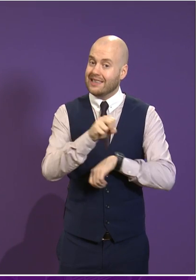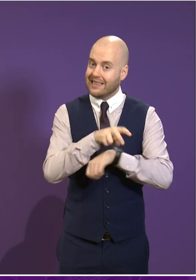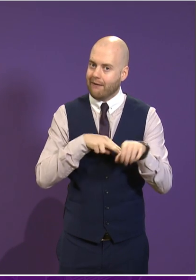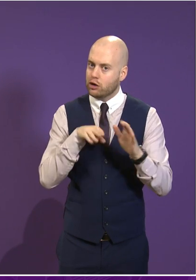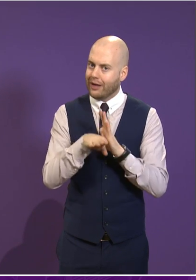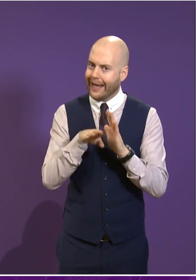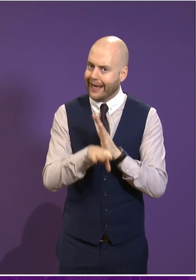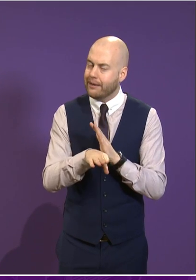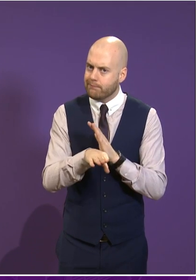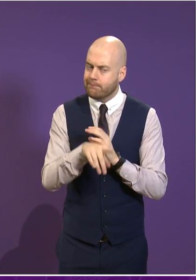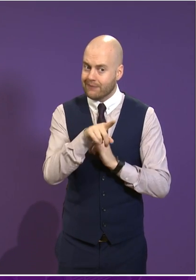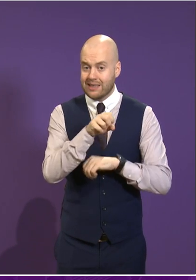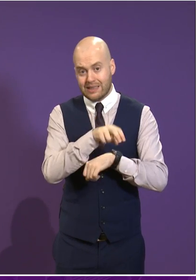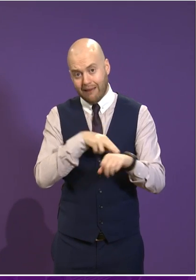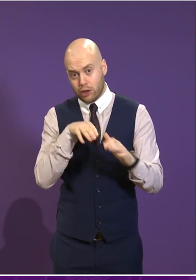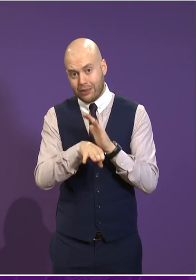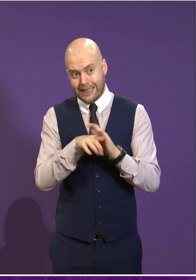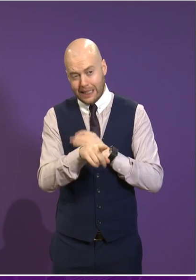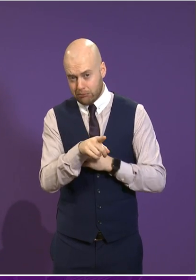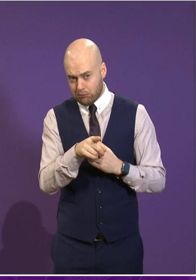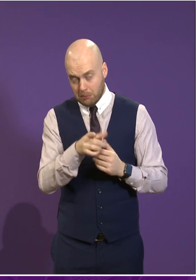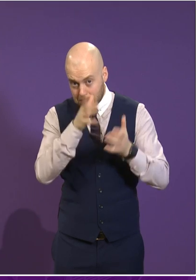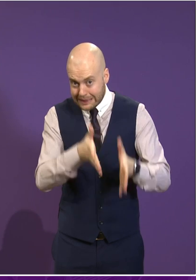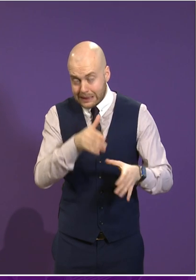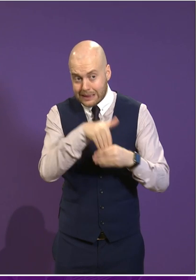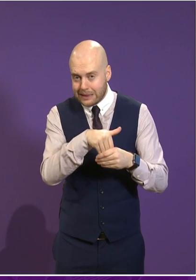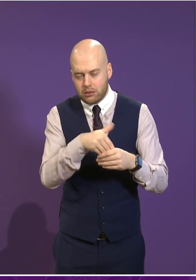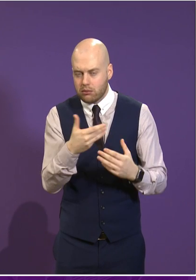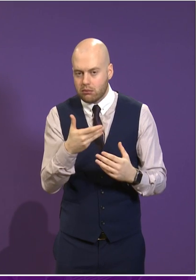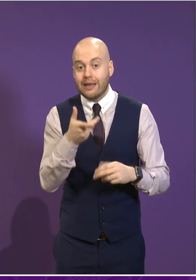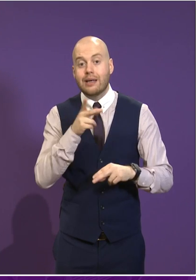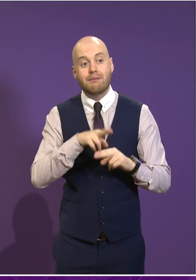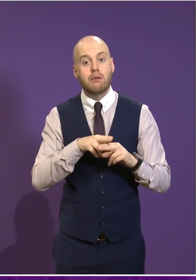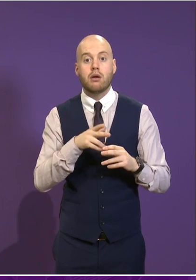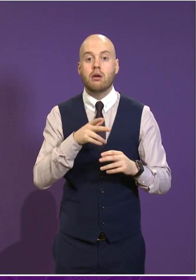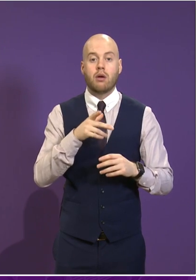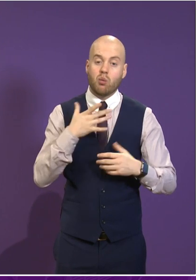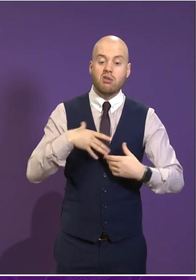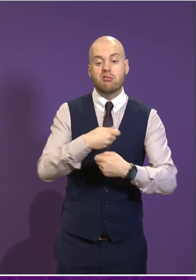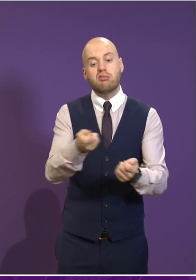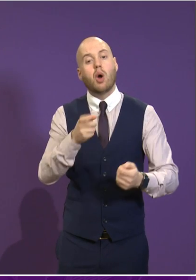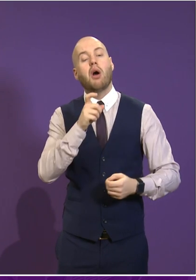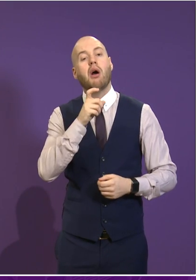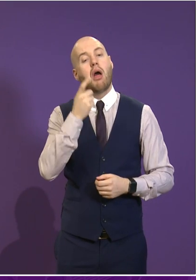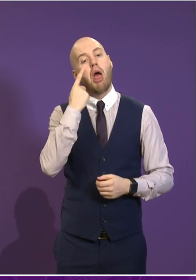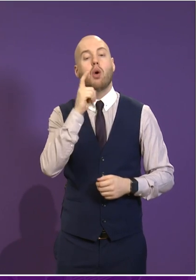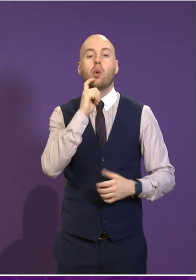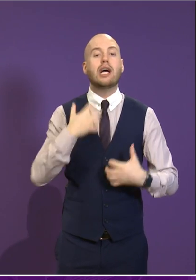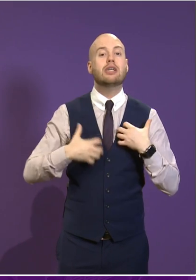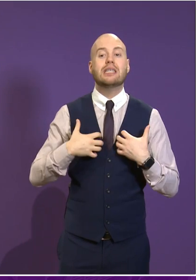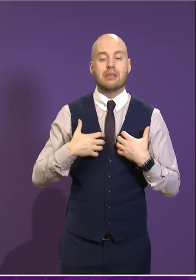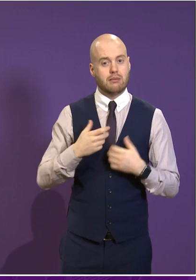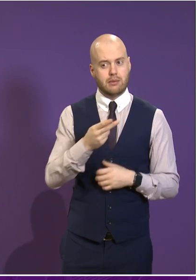whether that staff training was mandatory, and what was the take-up like. And there was an admission, some people go on staff training, but a lot